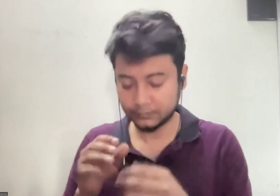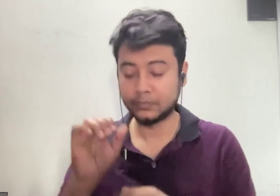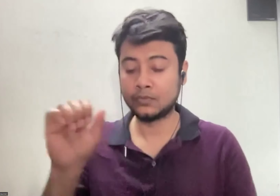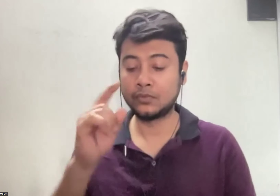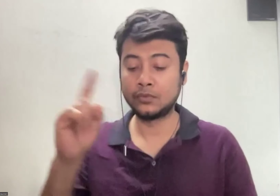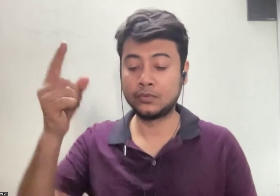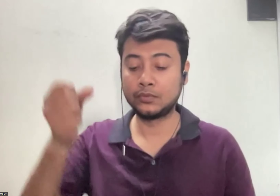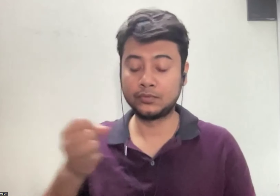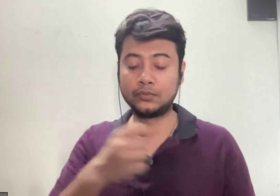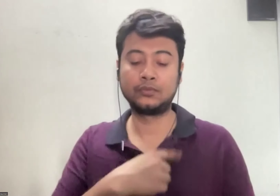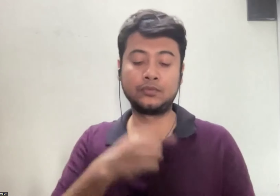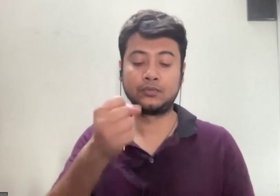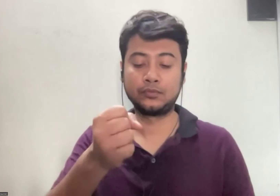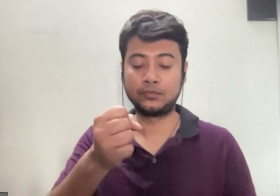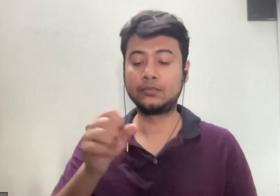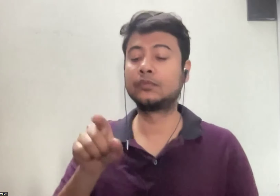Goswami.